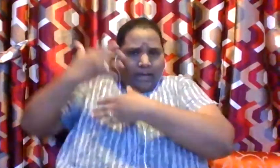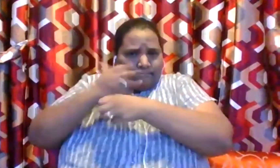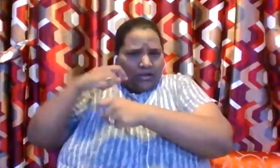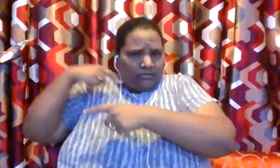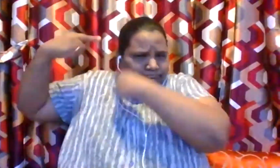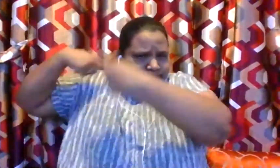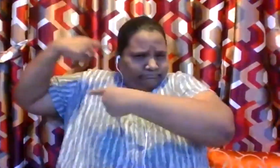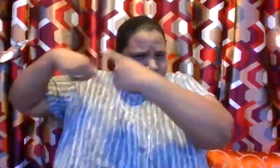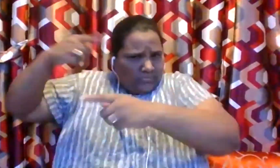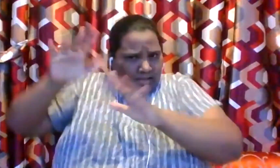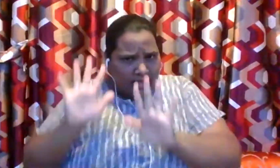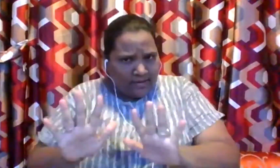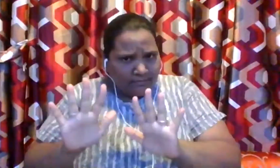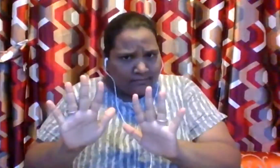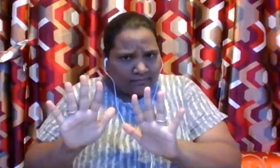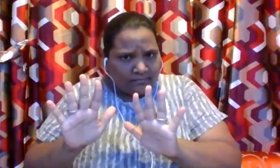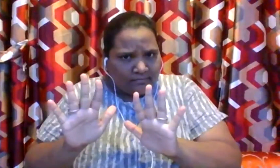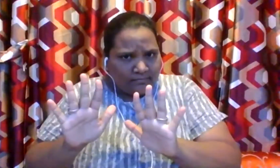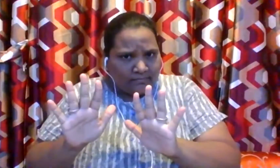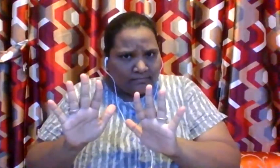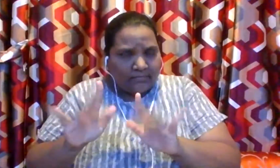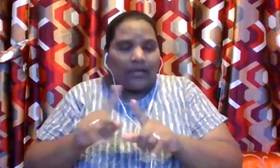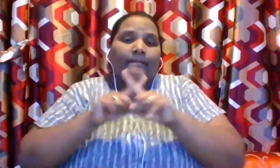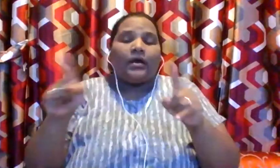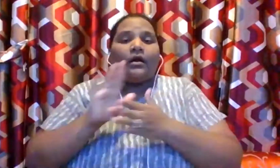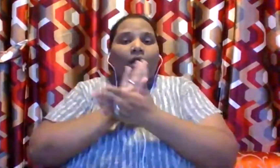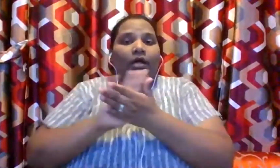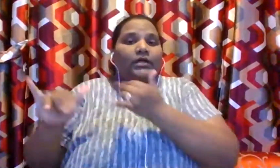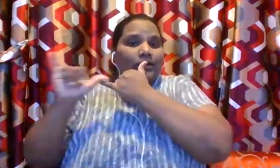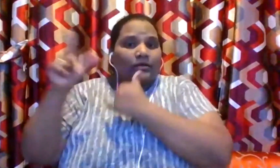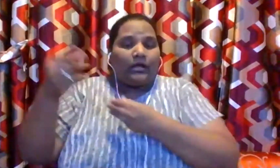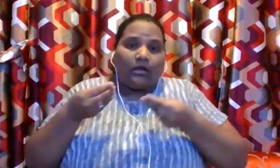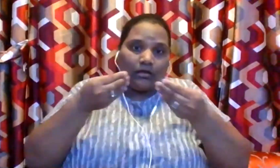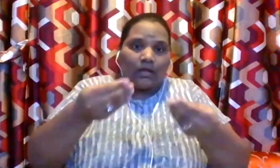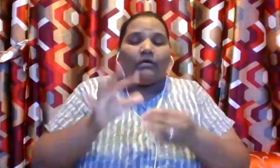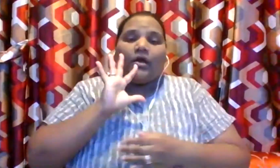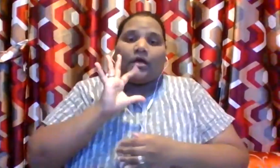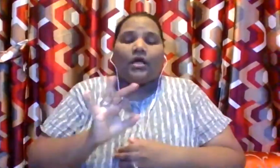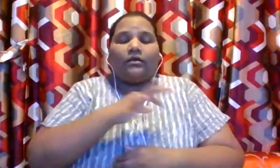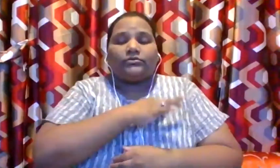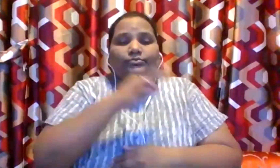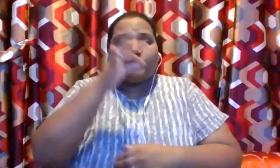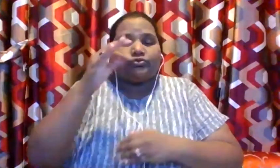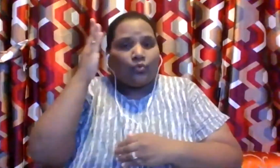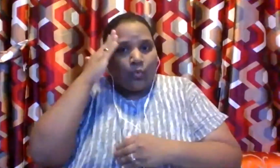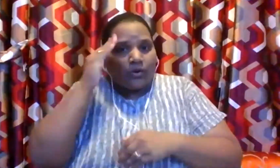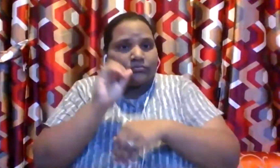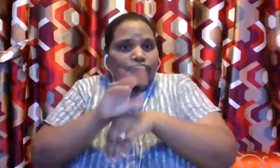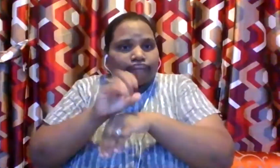gave the transcendental knowledge or the spiritual knowledge to sun god Vivaswan, and we are talking about millions of